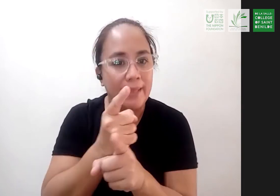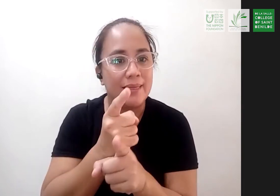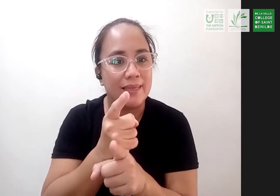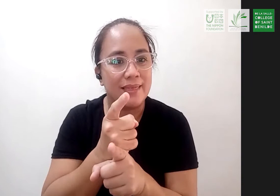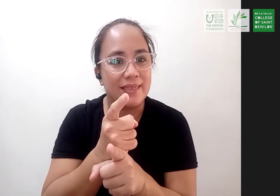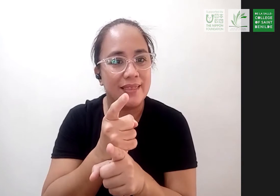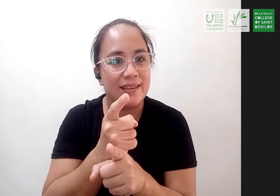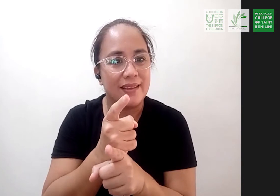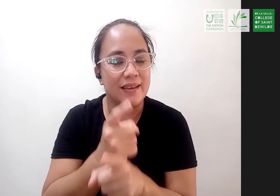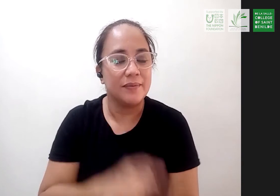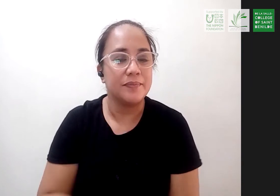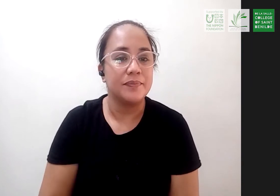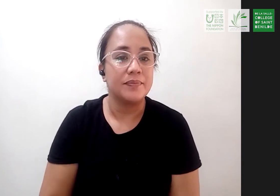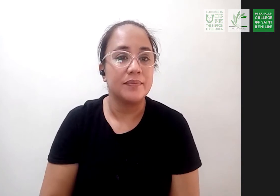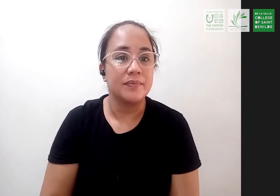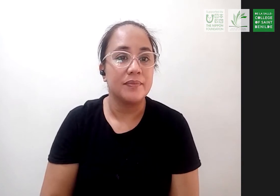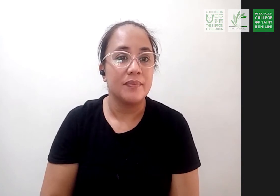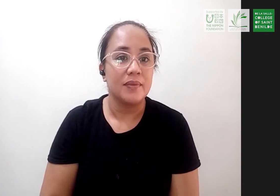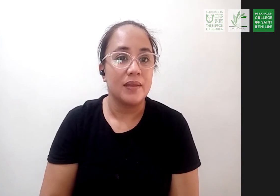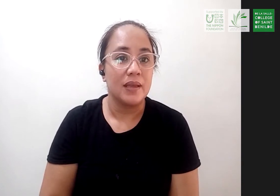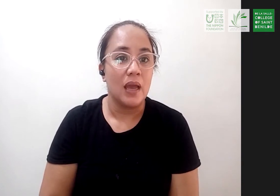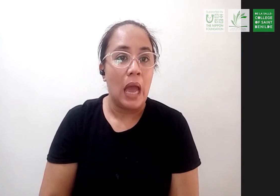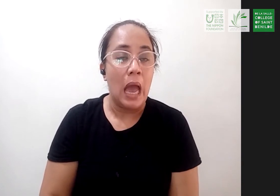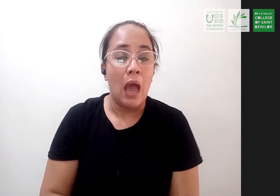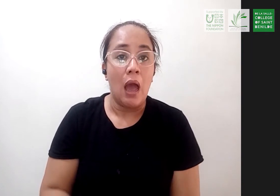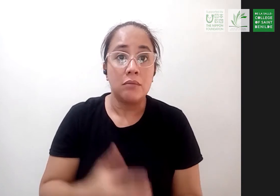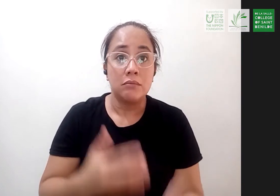Otherwise, I don't think that